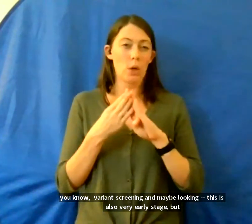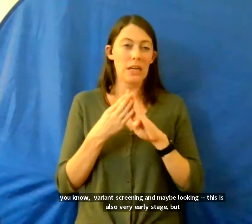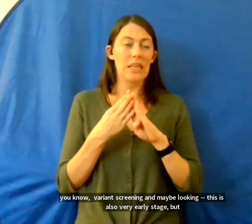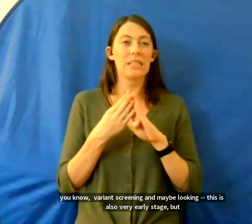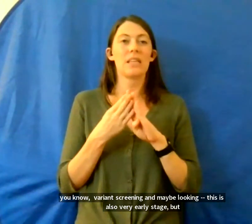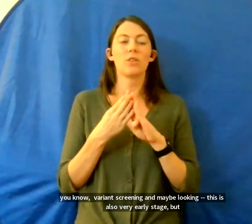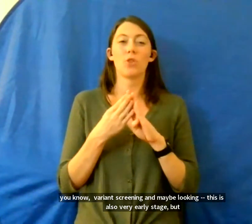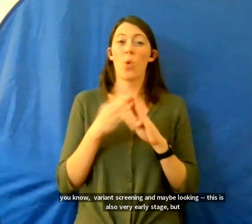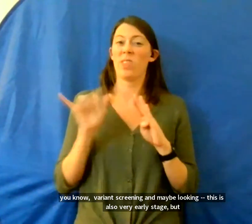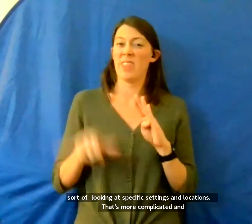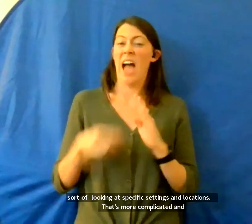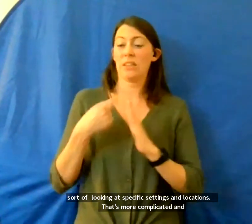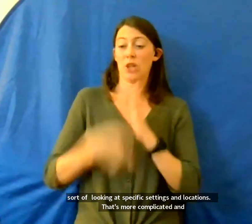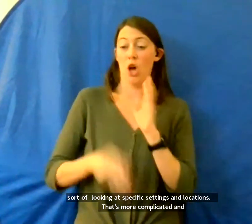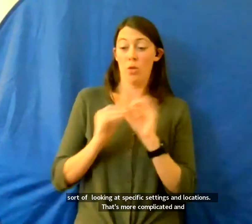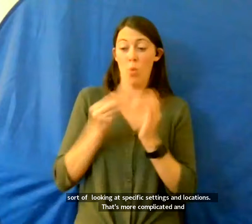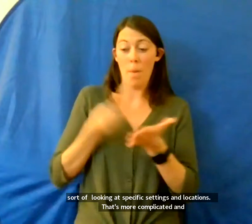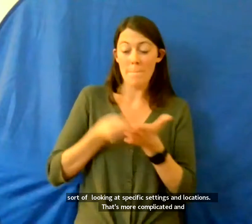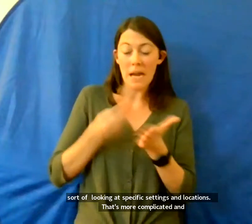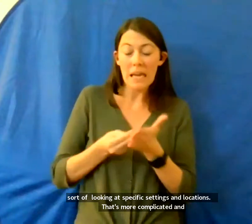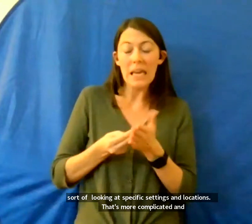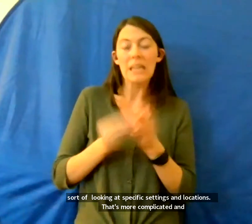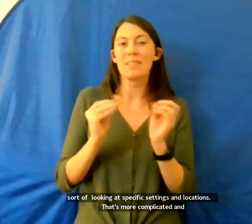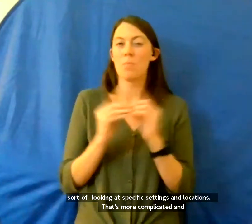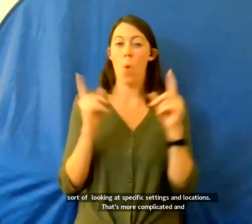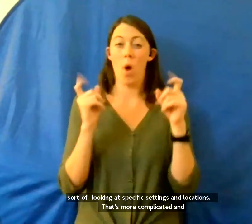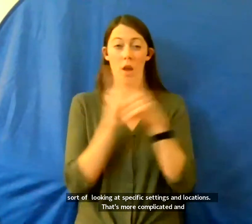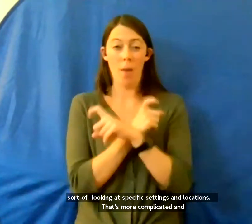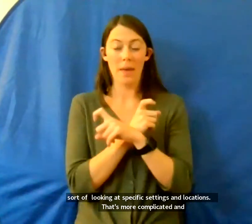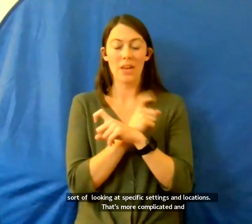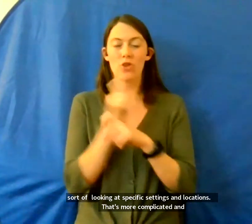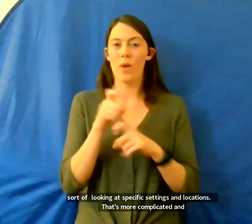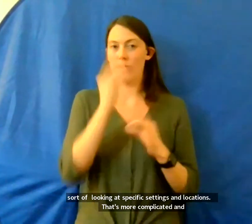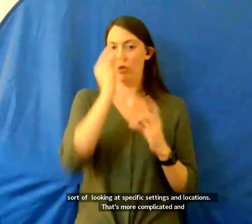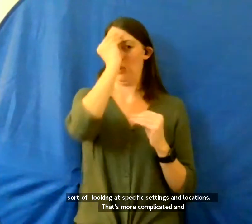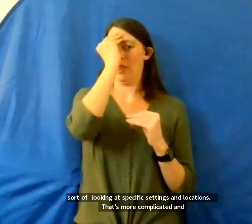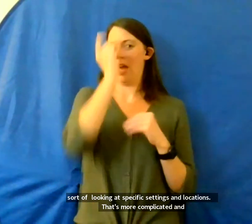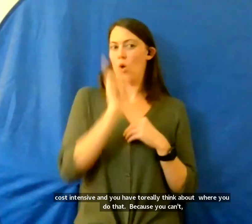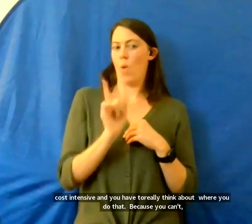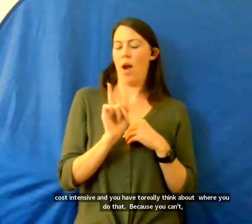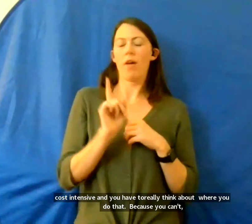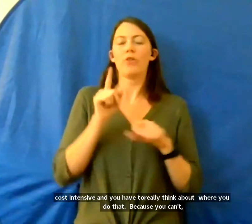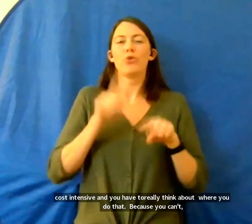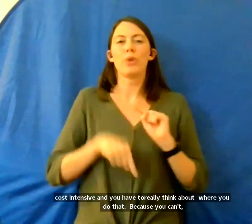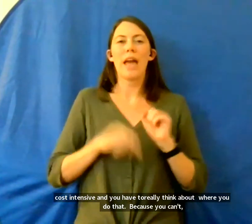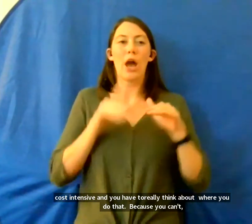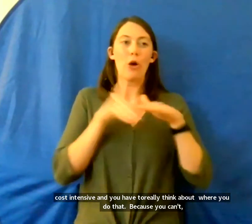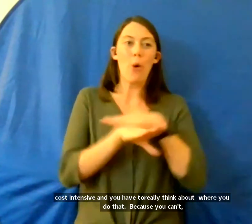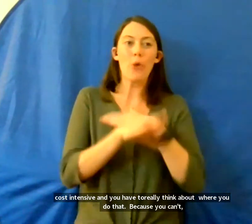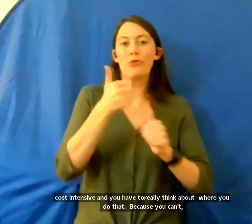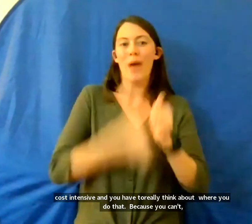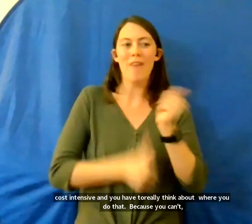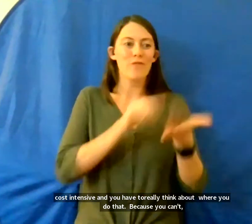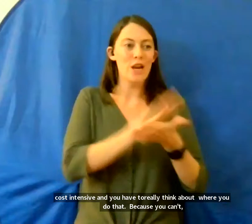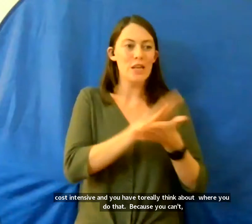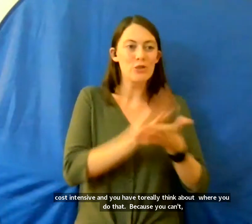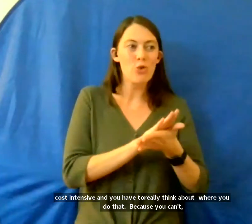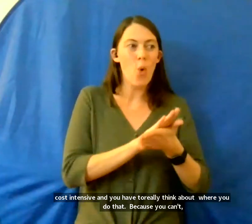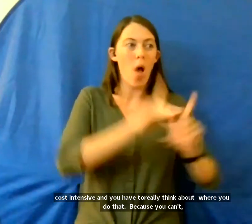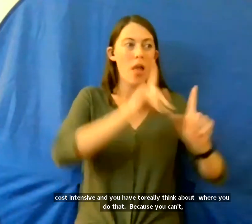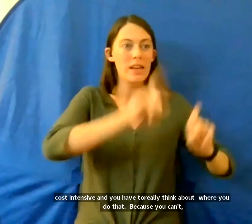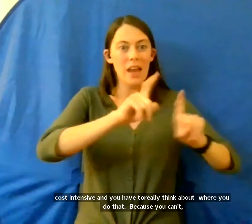intensive. And you have to really think about where you do that, because you can't like sample every school in Alameda County. It's a huge number of schools,